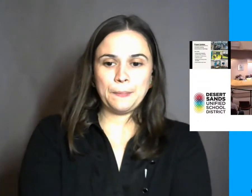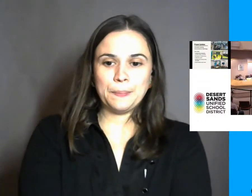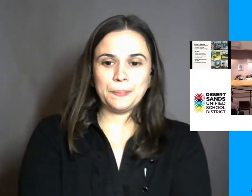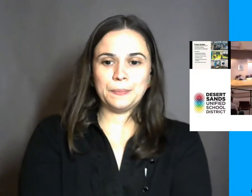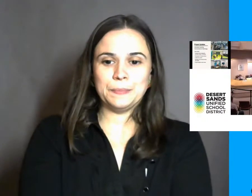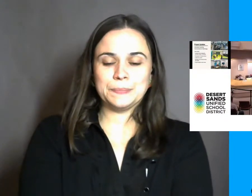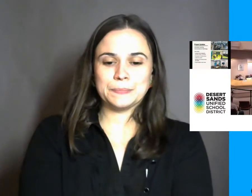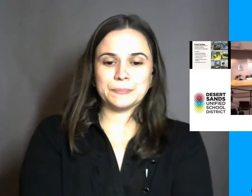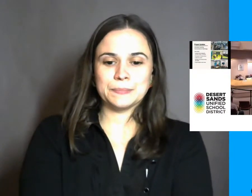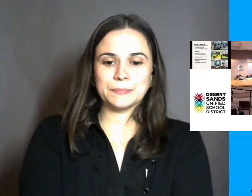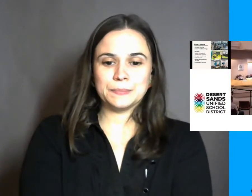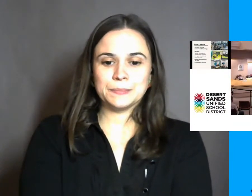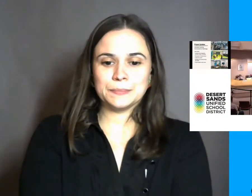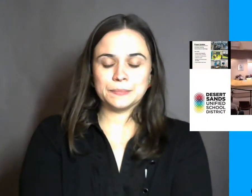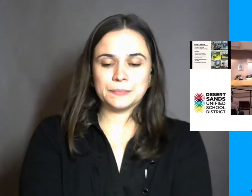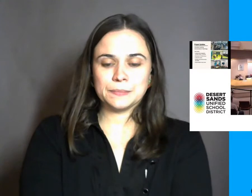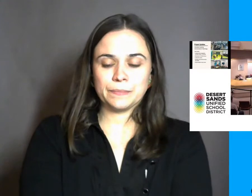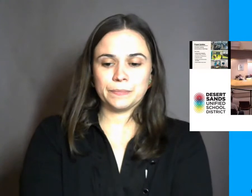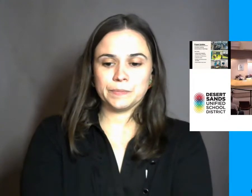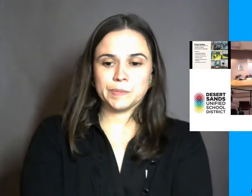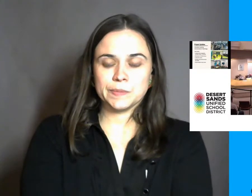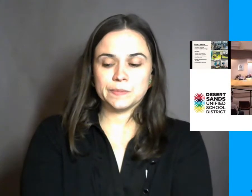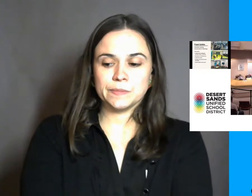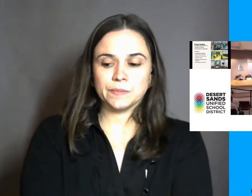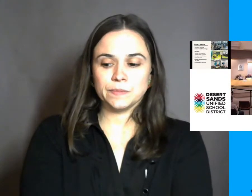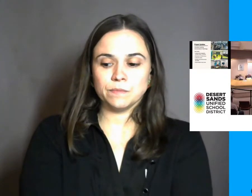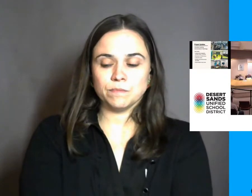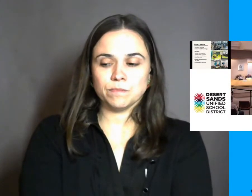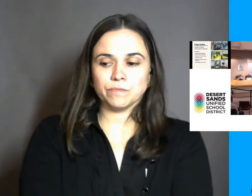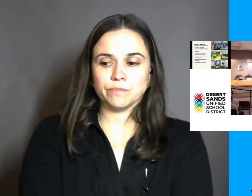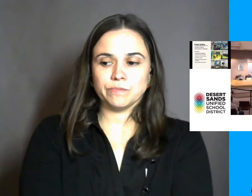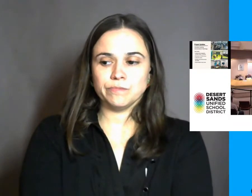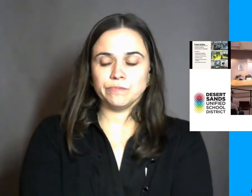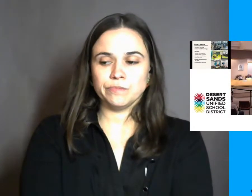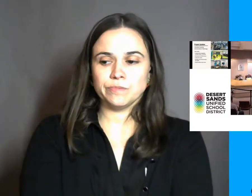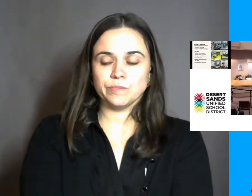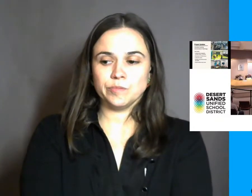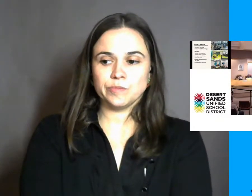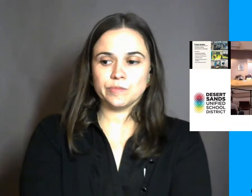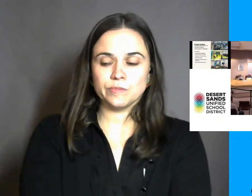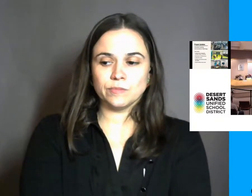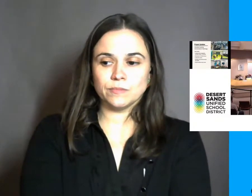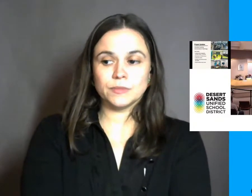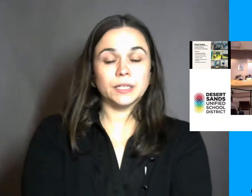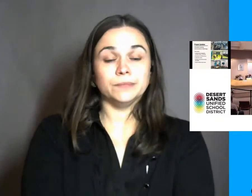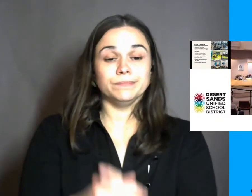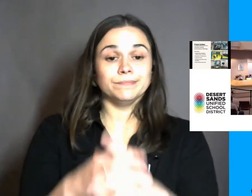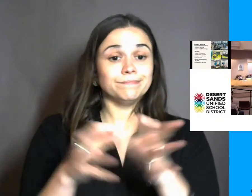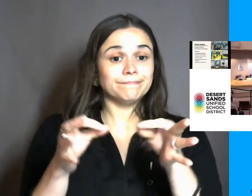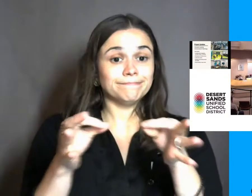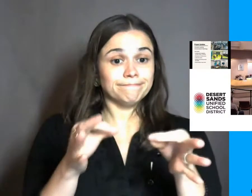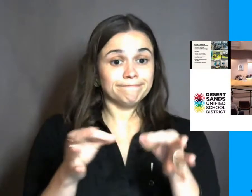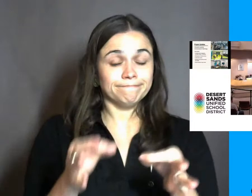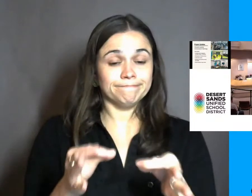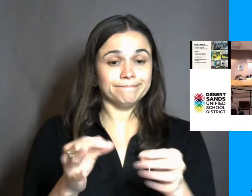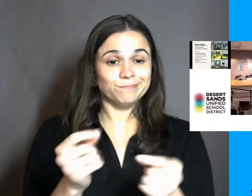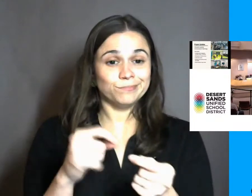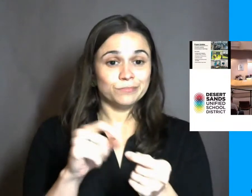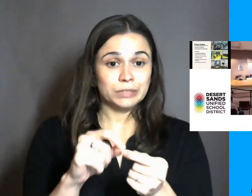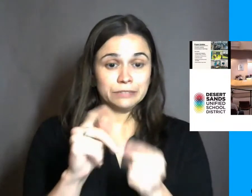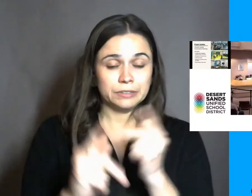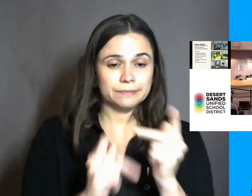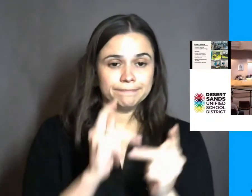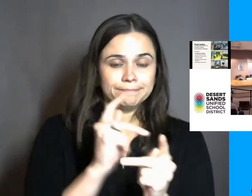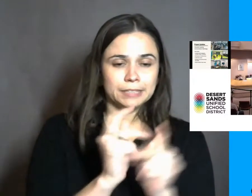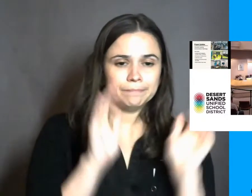actually, in some cases, making money. My own son is in League of Legends, and he's, you know, ranked in the national,